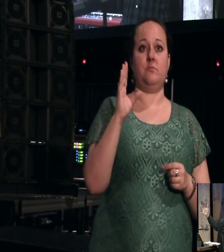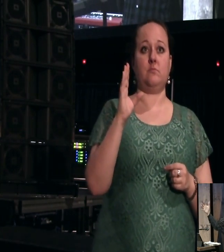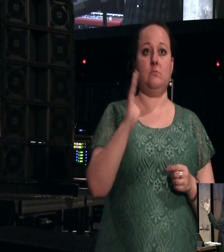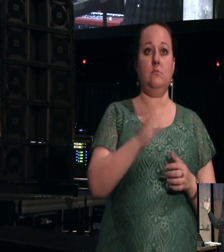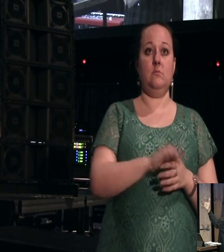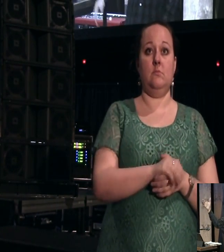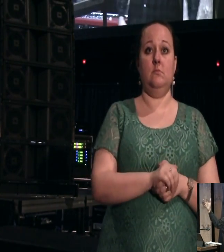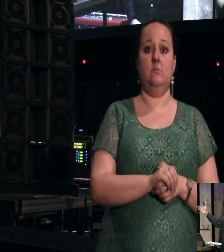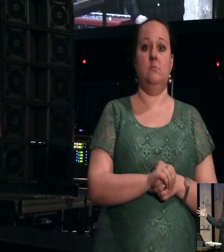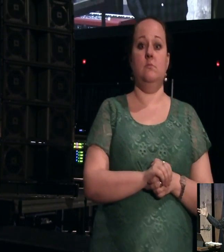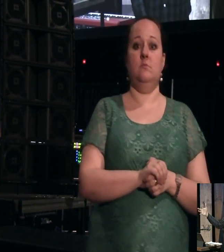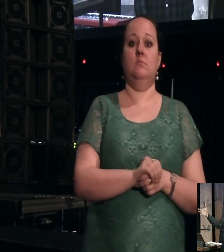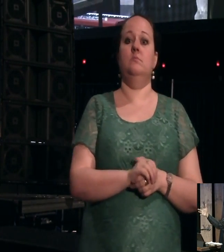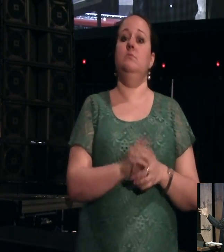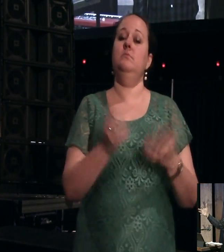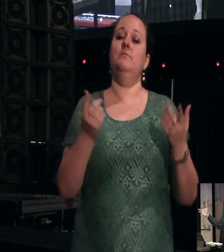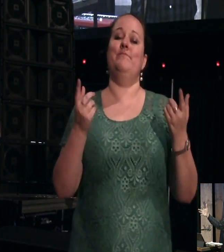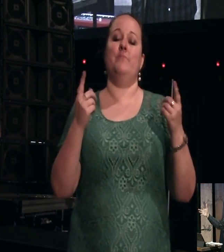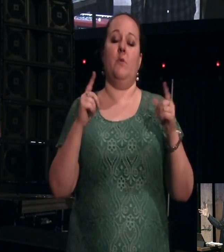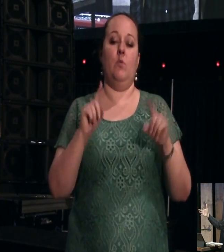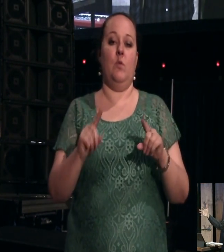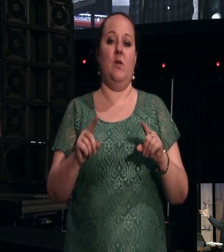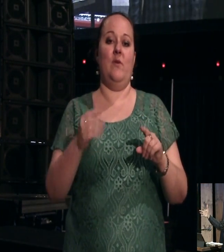response to God.